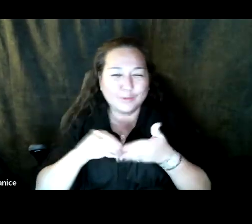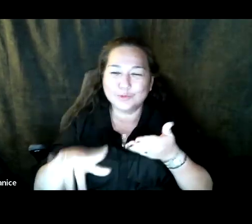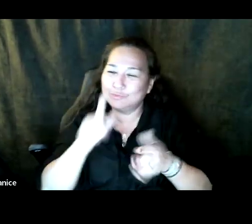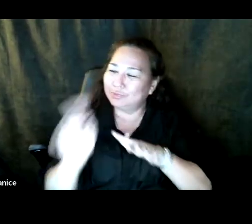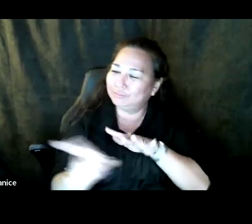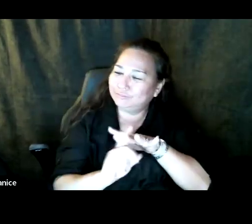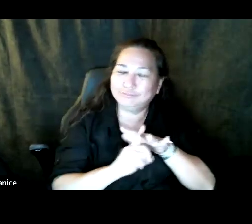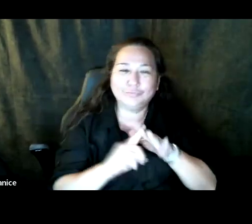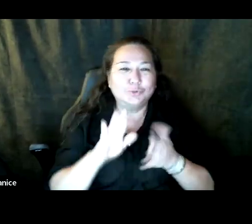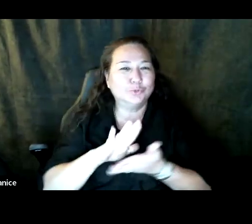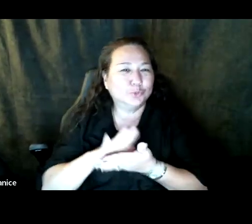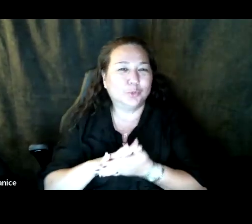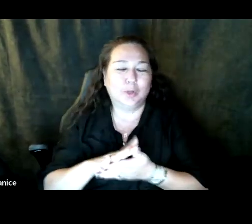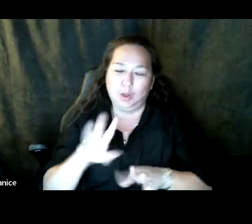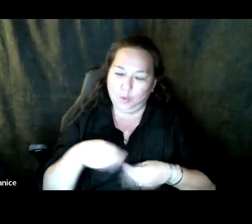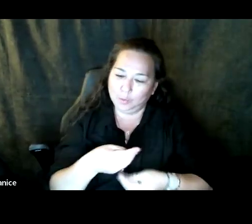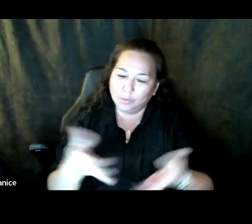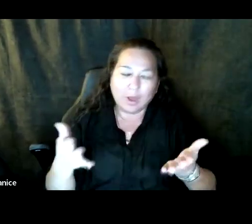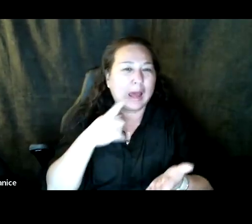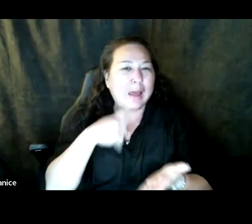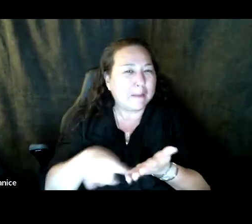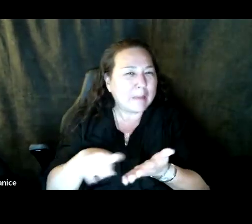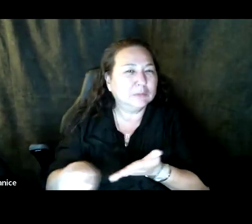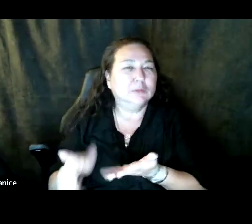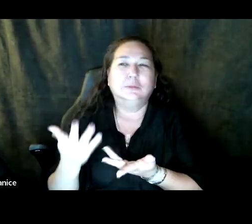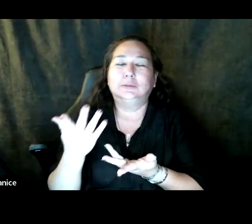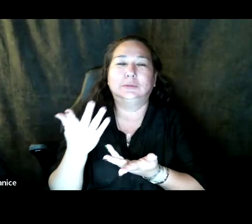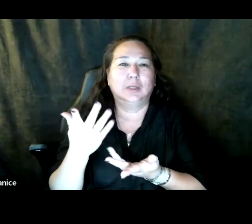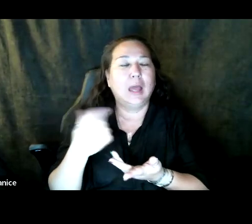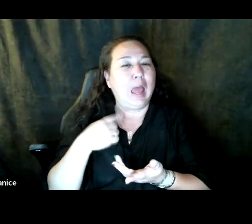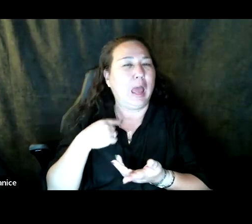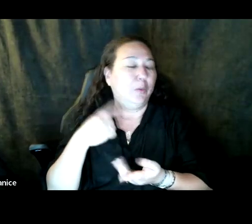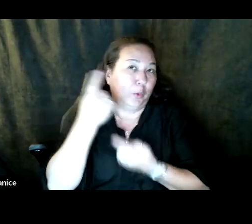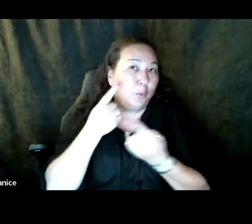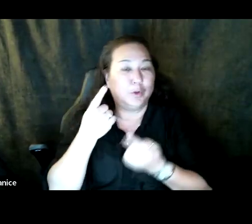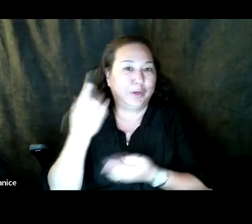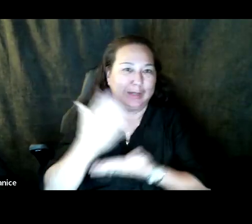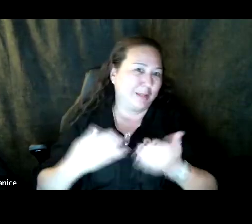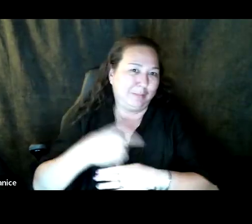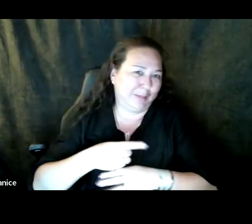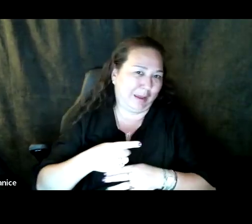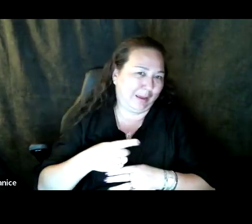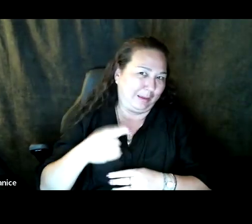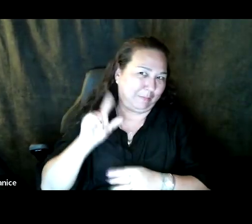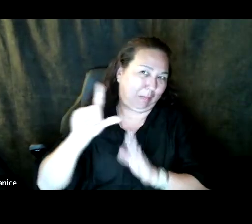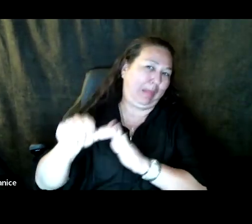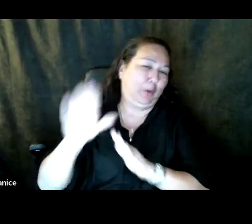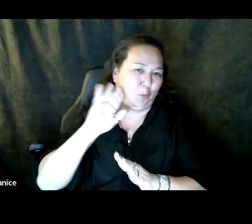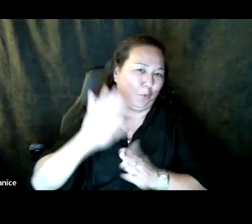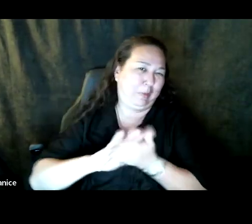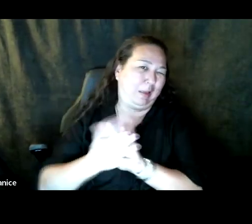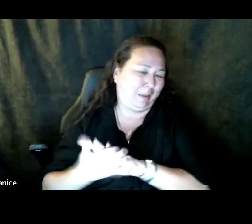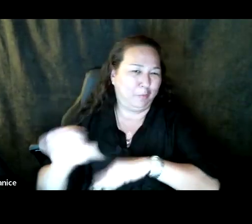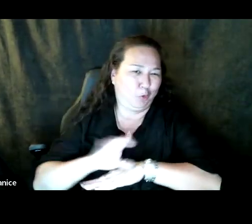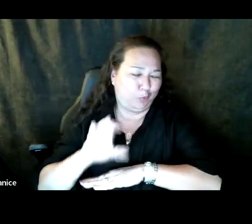out pencils, although we wondered if at some point it will be computers. I also visited the Margarita Muniz Academy in